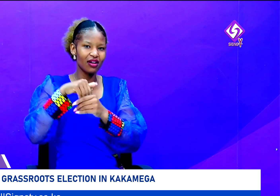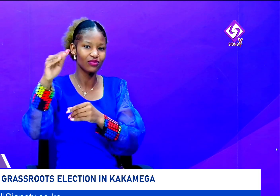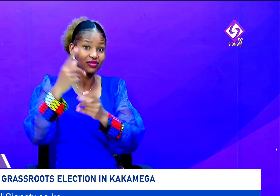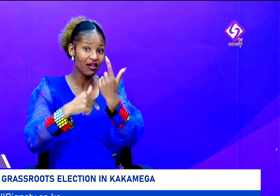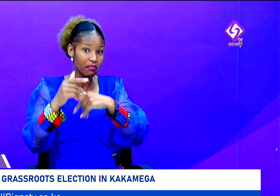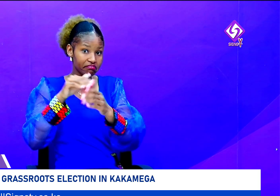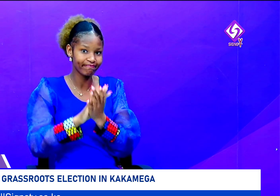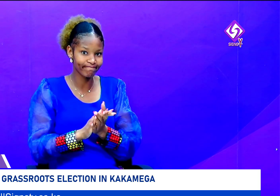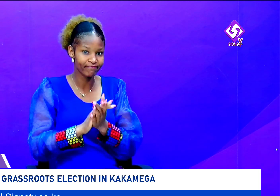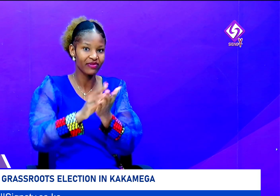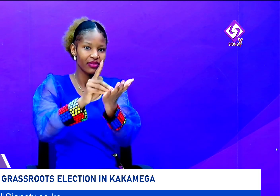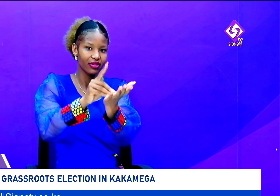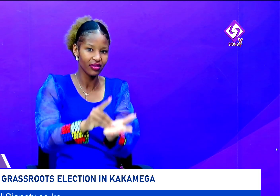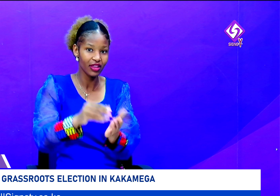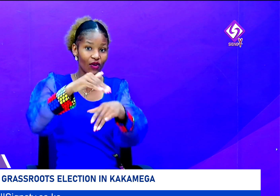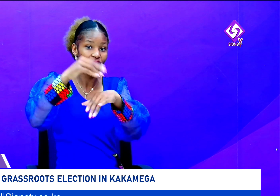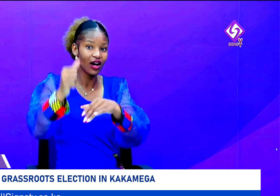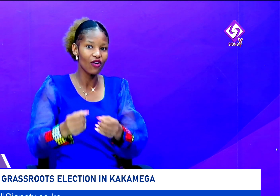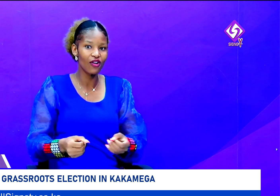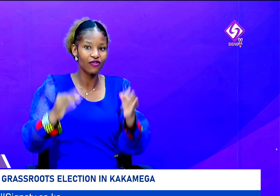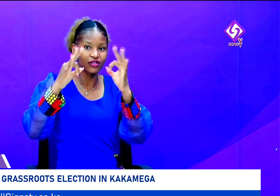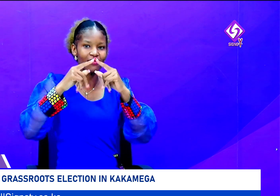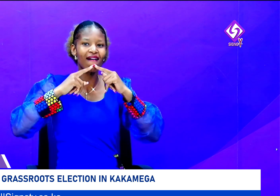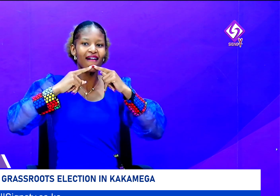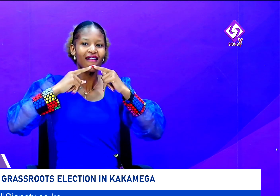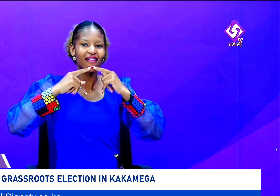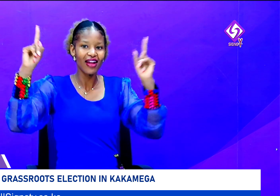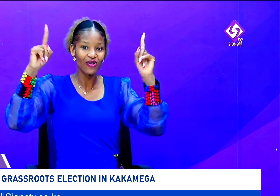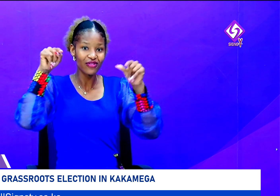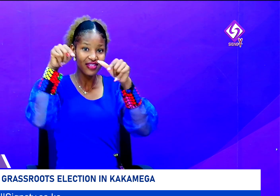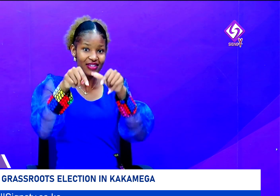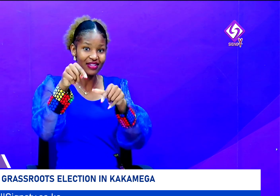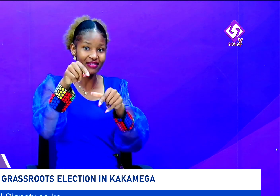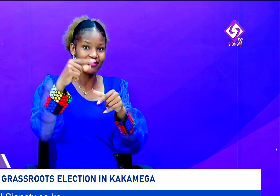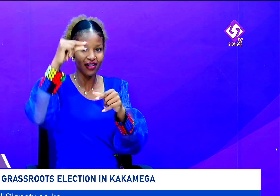by chaos and violence on Monday, leading to a contested outcome.